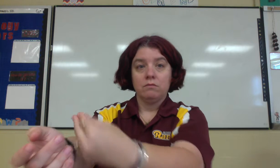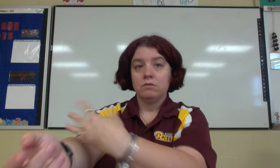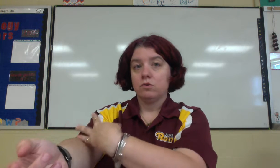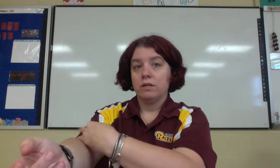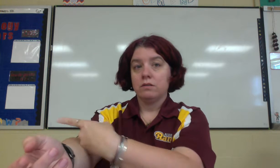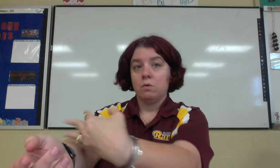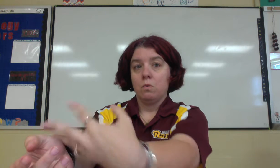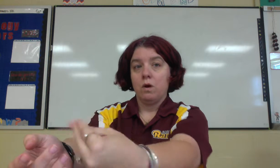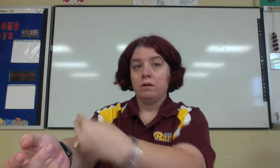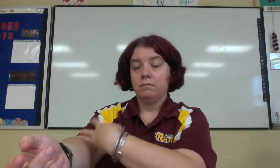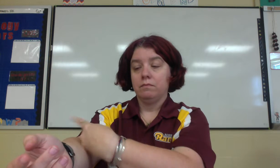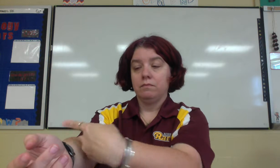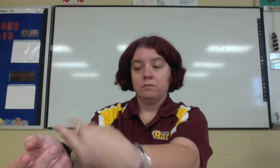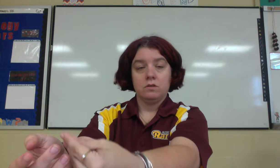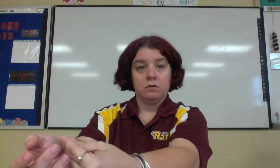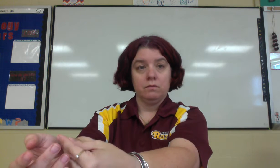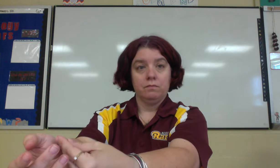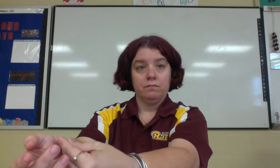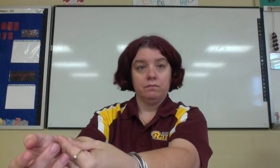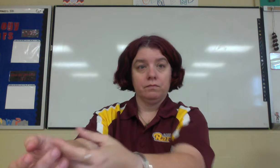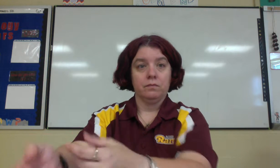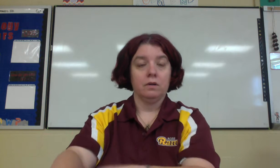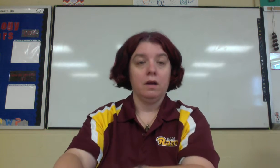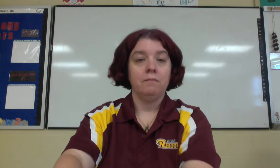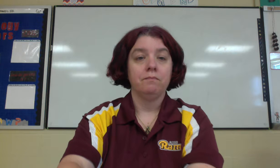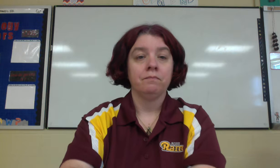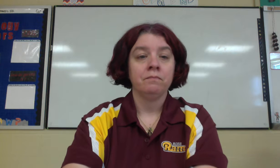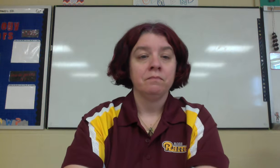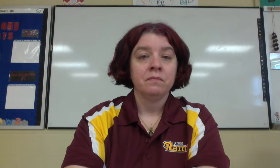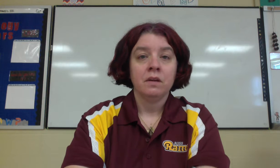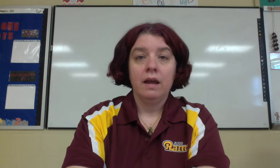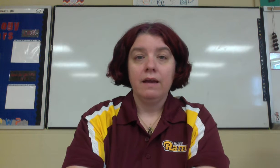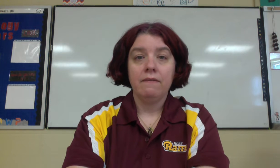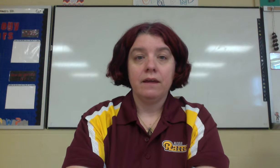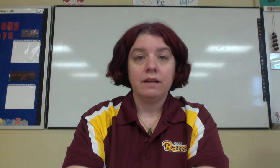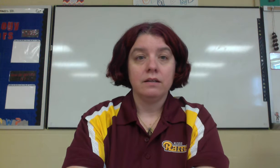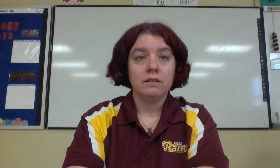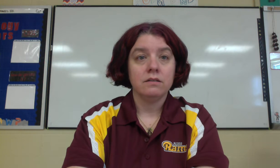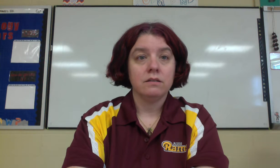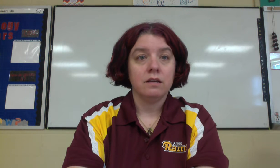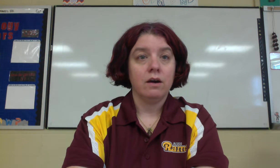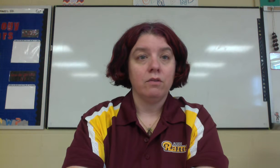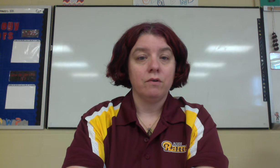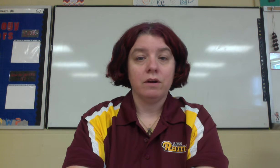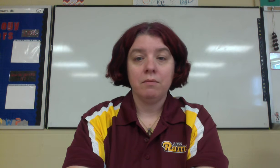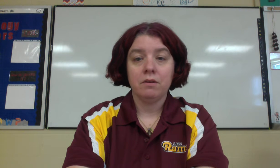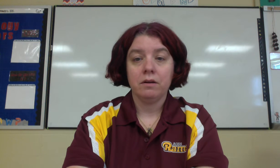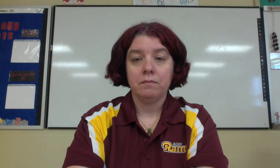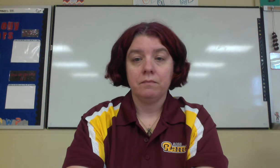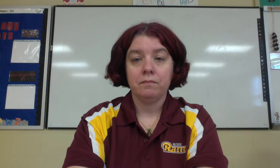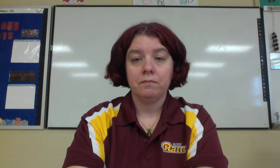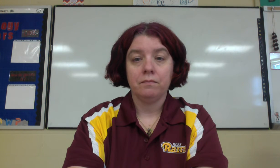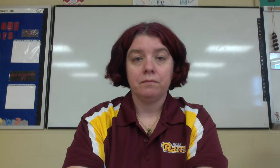twice one two okay and that is the health vocabulary further so